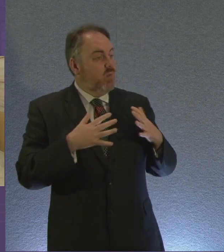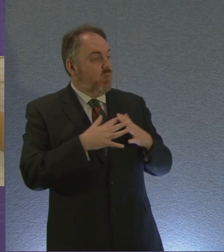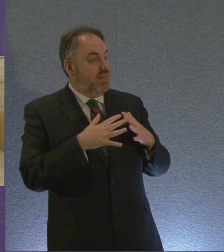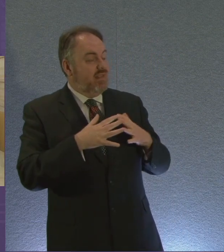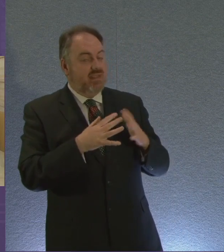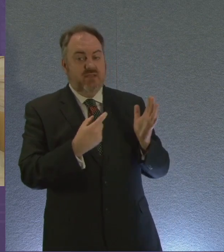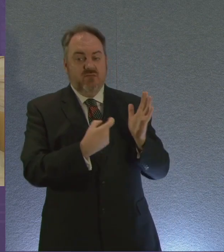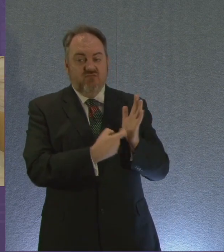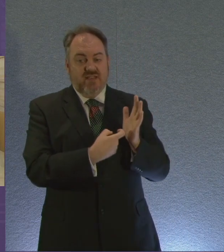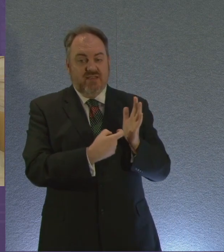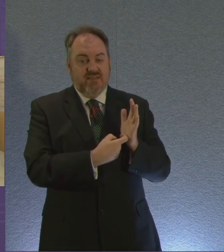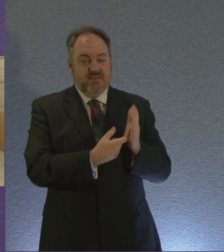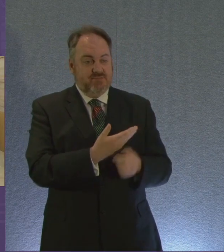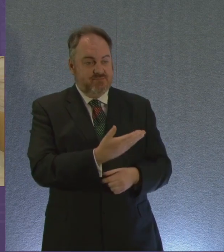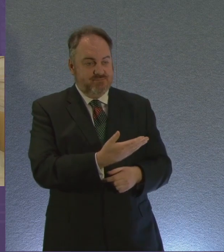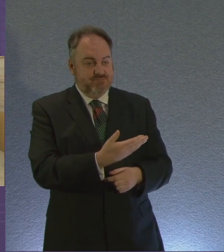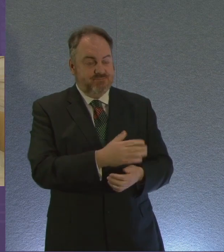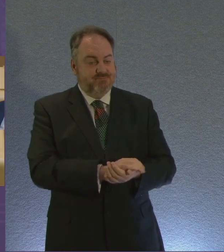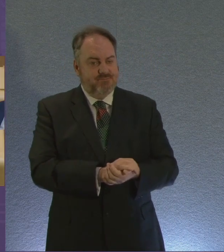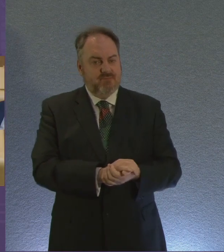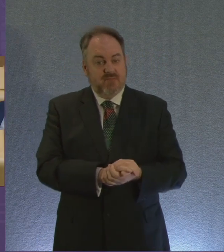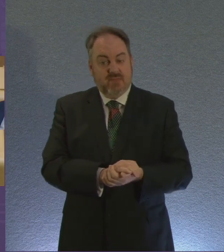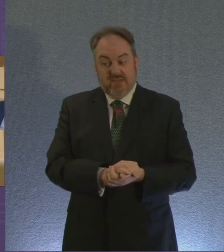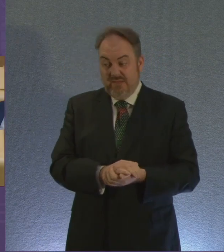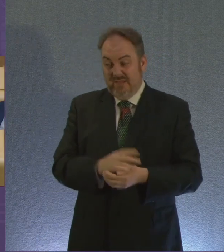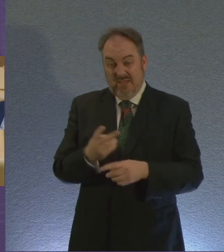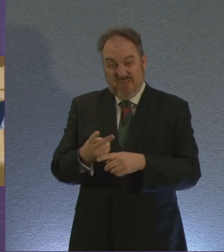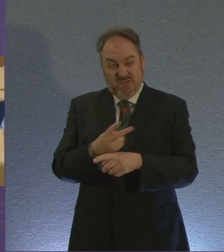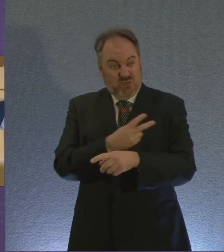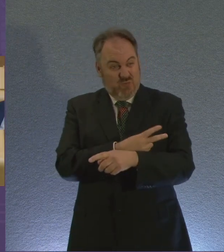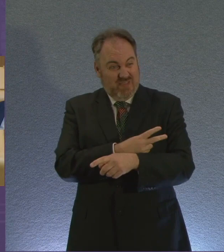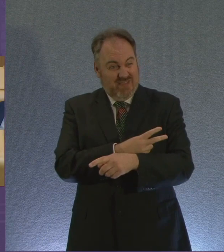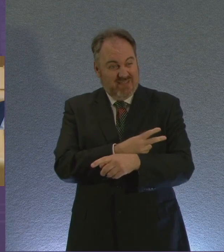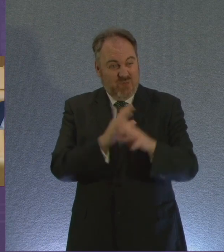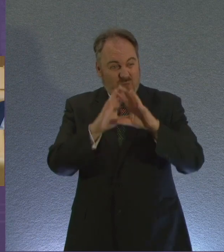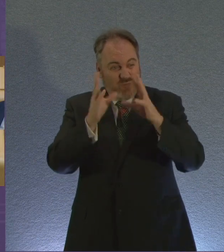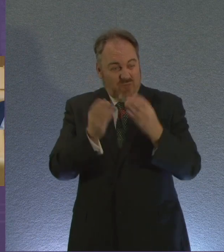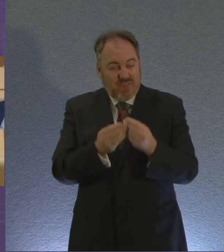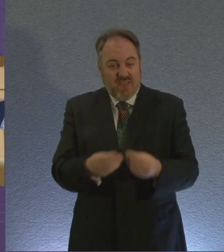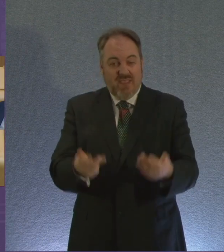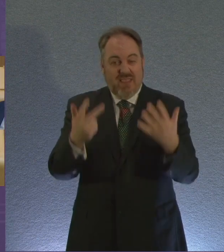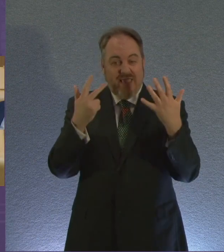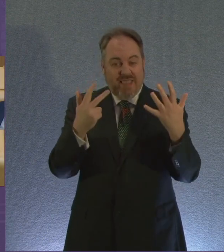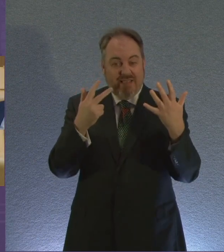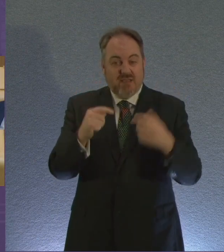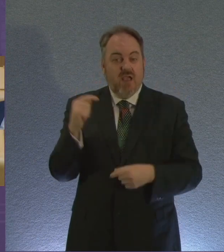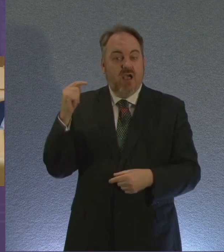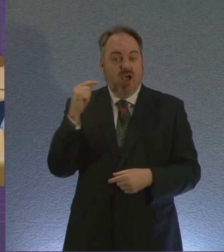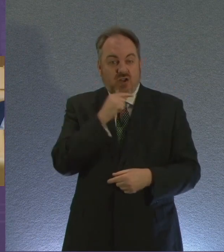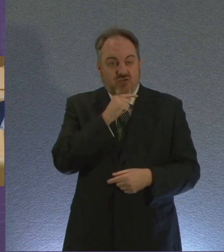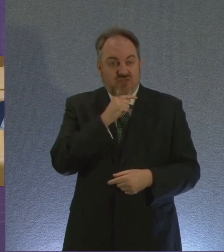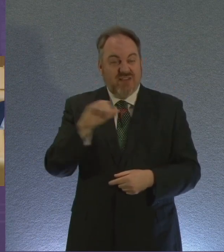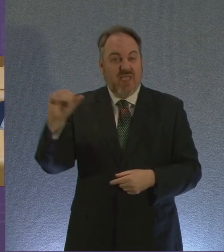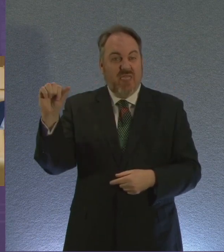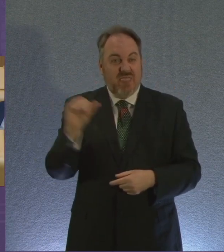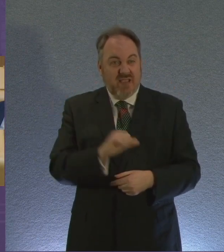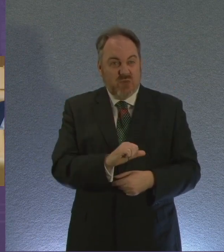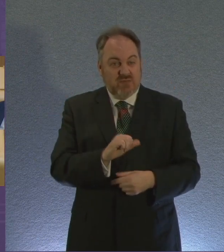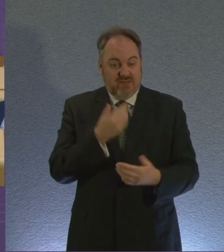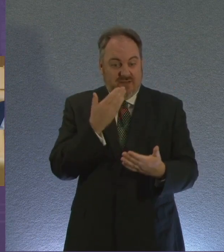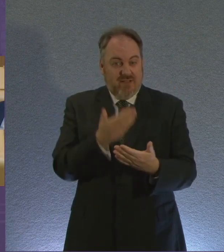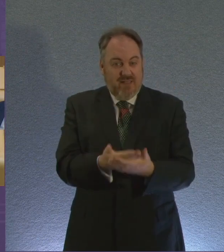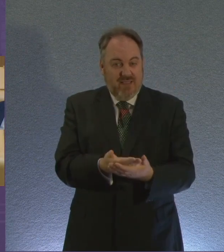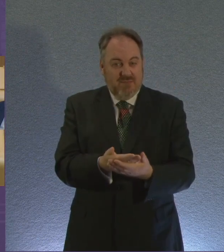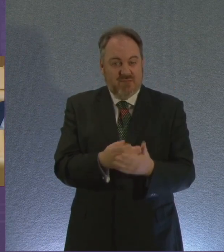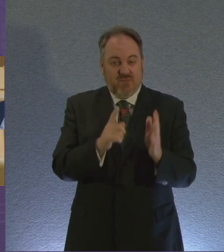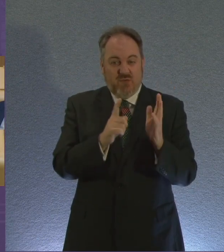In the last 2 weeks, there's been, I understand, 800,000 claims for universal credit. To put that into context, that's